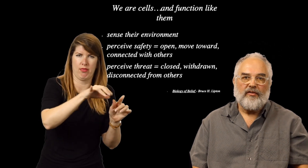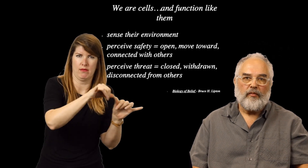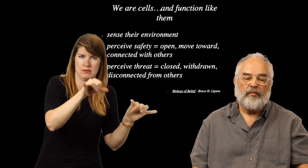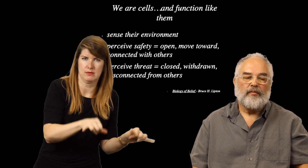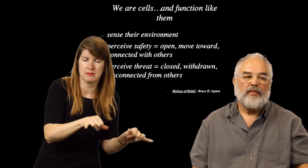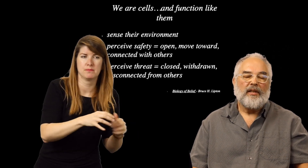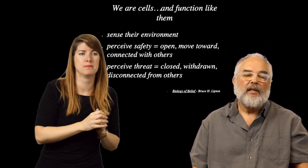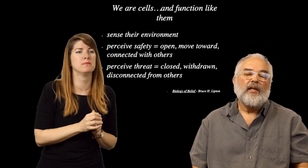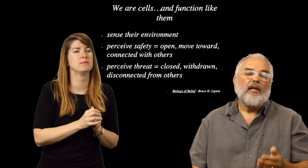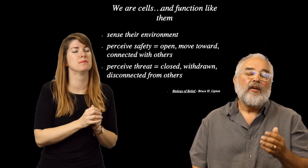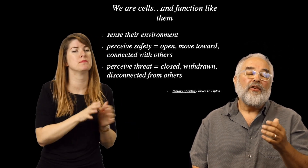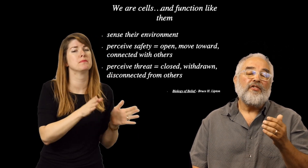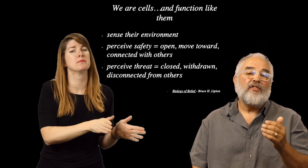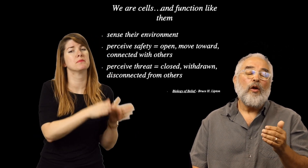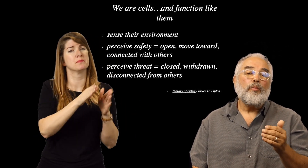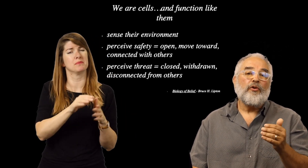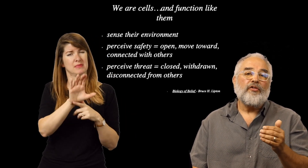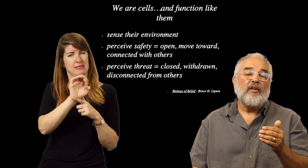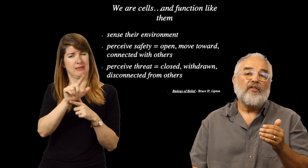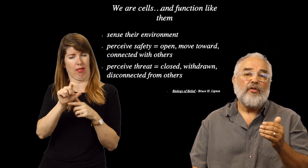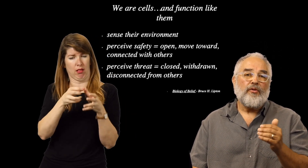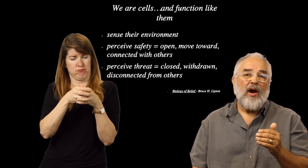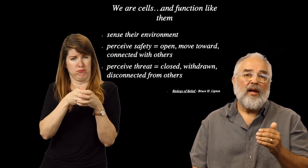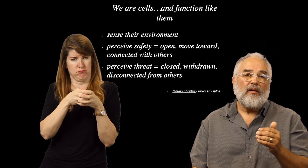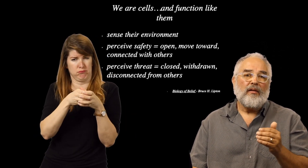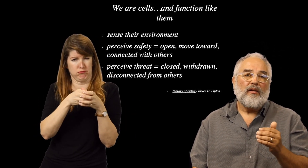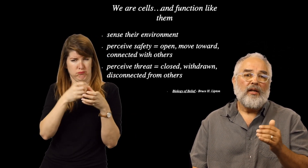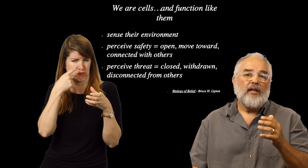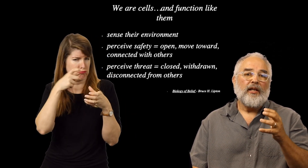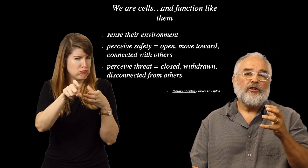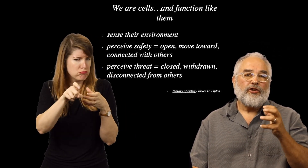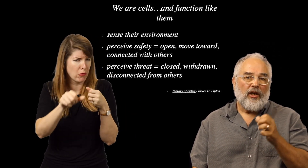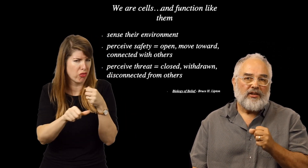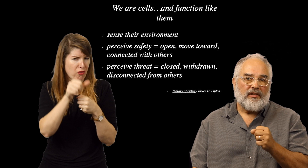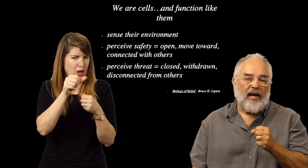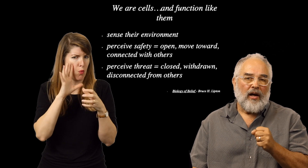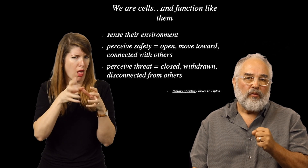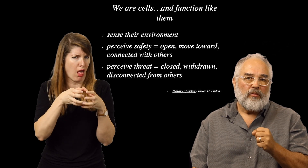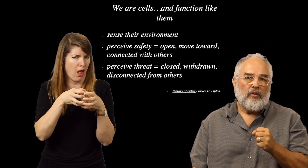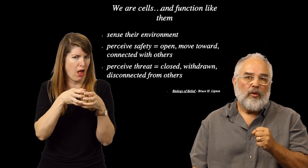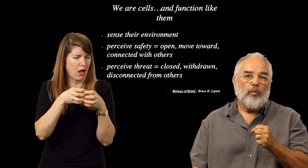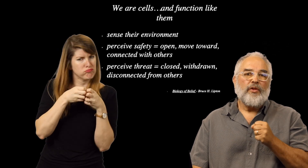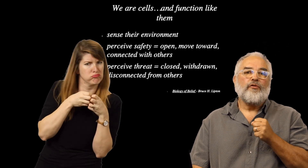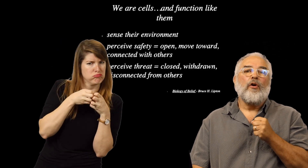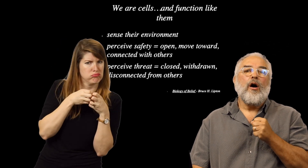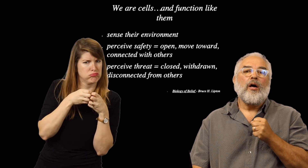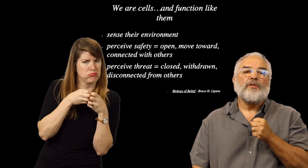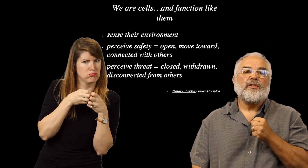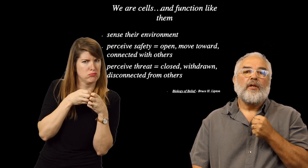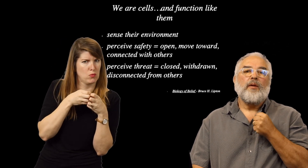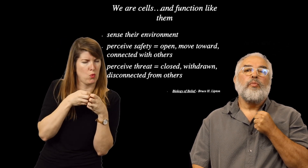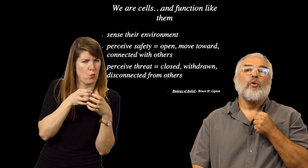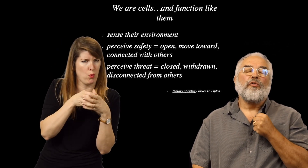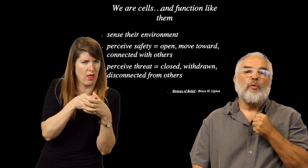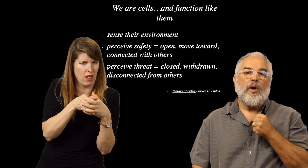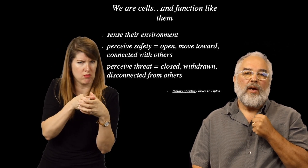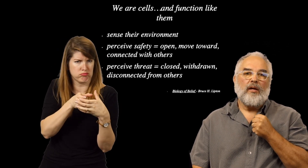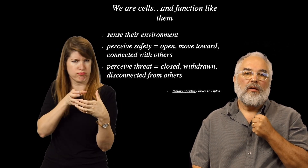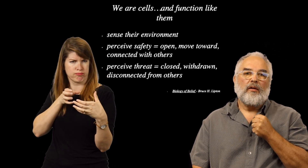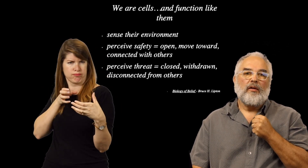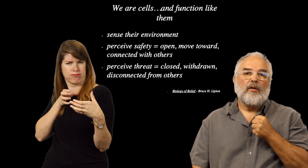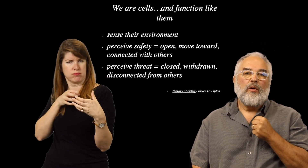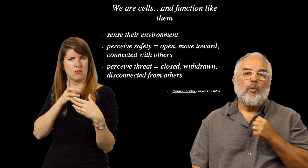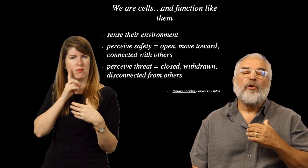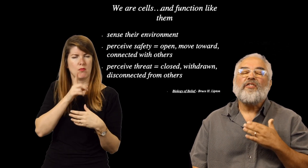of the system. If a cell perceives a threat, it shuts down, withdraws, and pulls